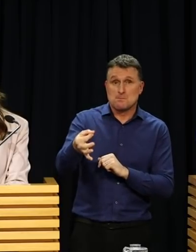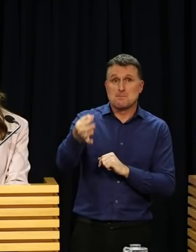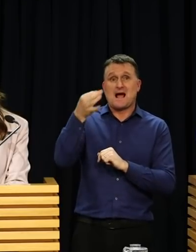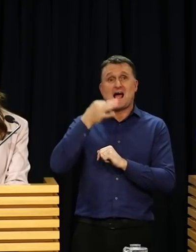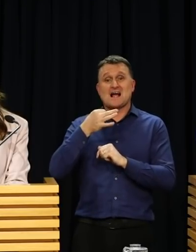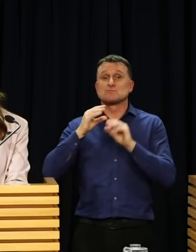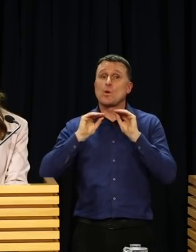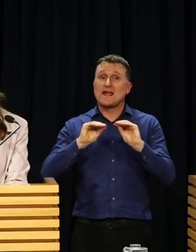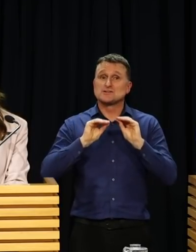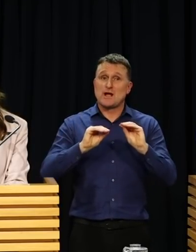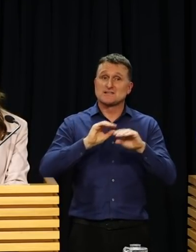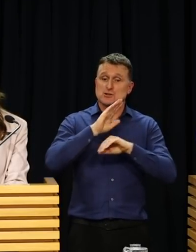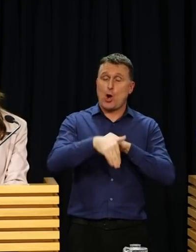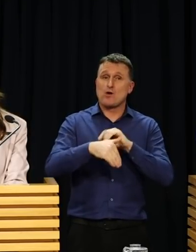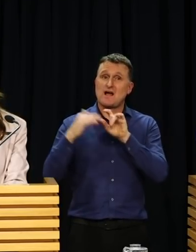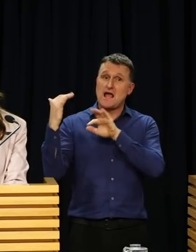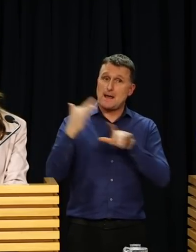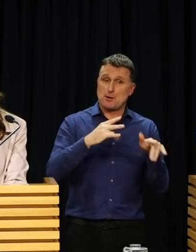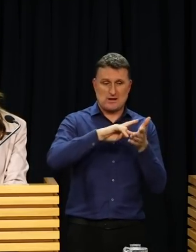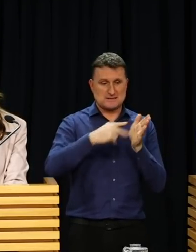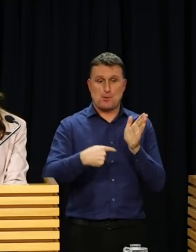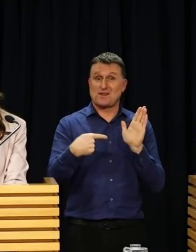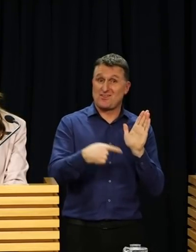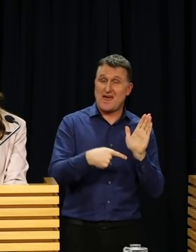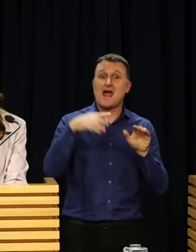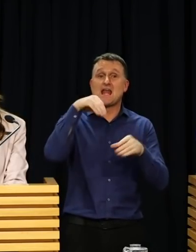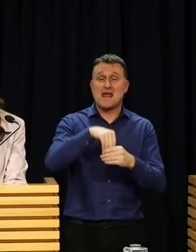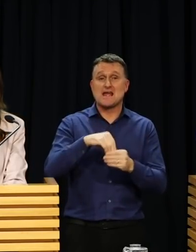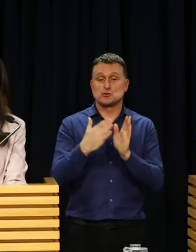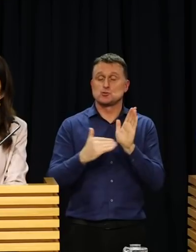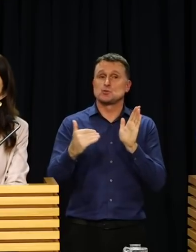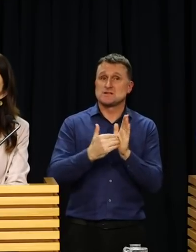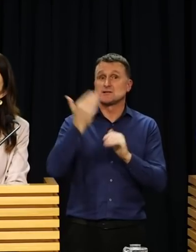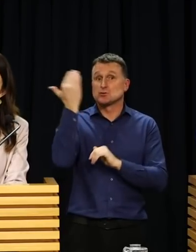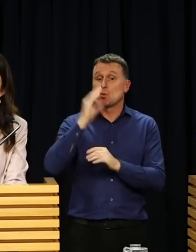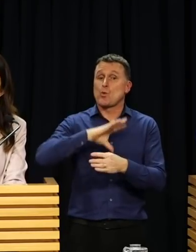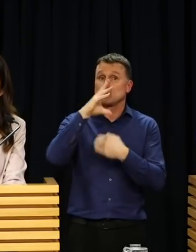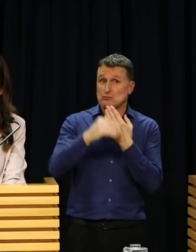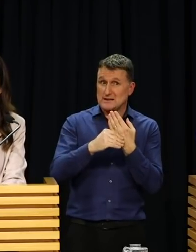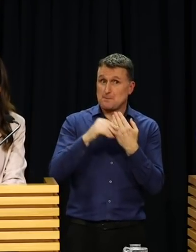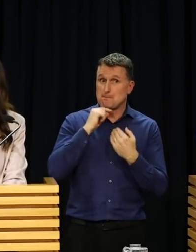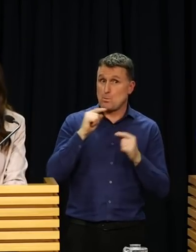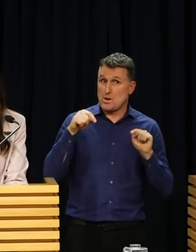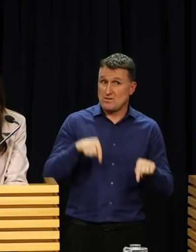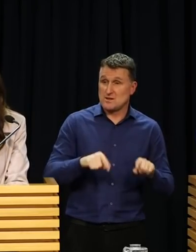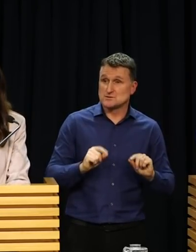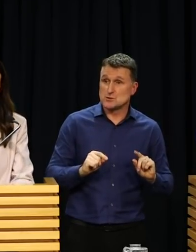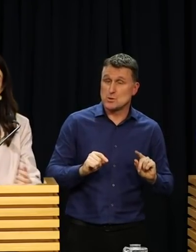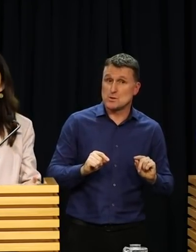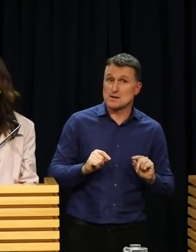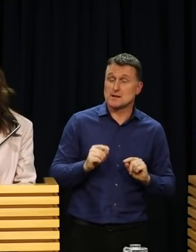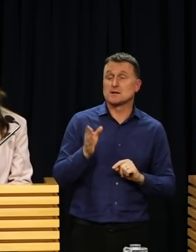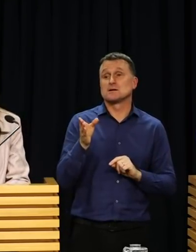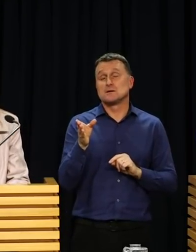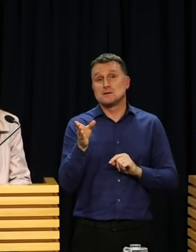about Pacific migration policy to become part of the New Zealand curriculum. Will this manifest itself in Yes, so you'll